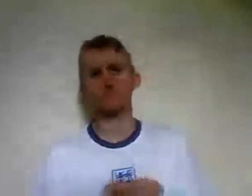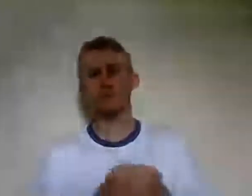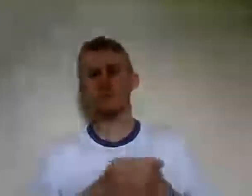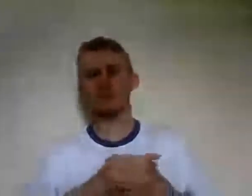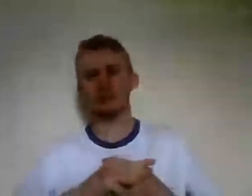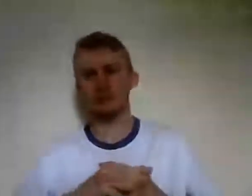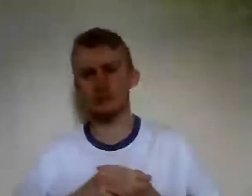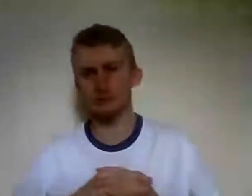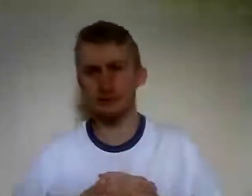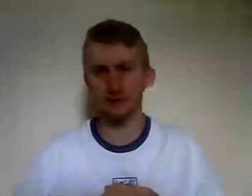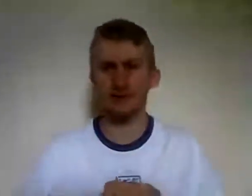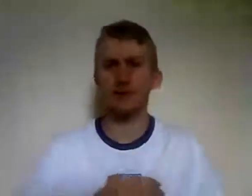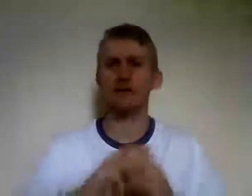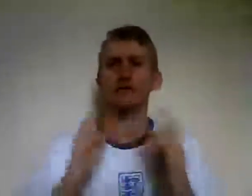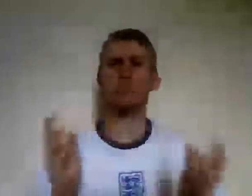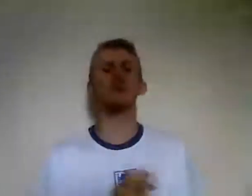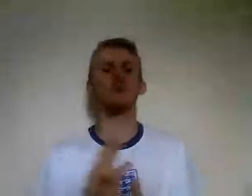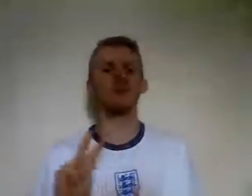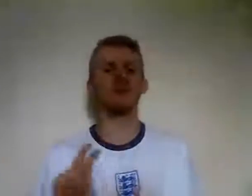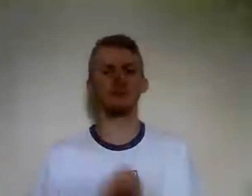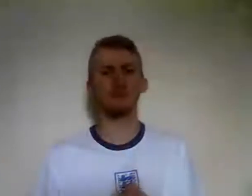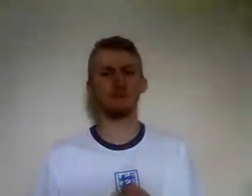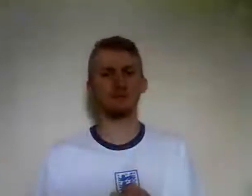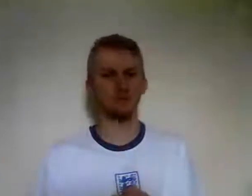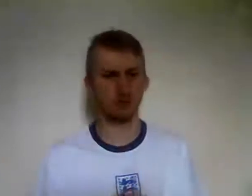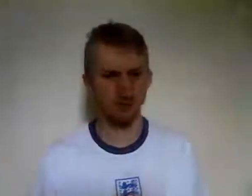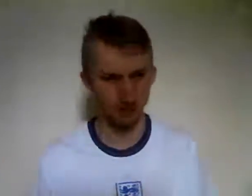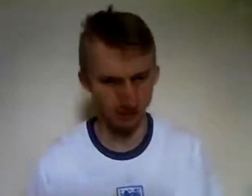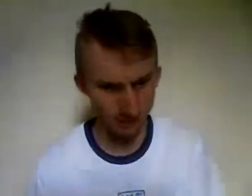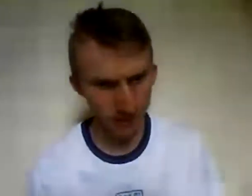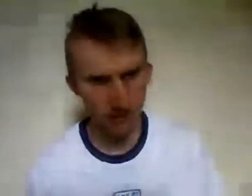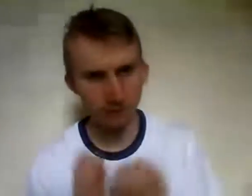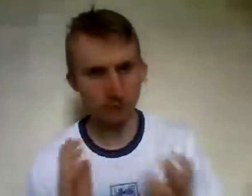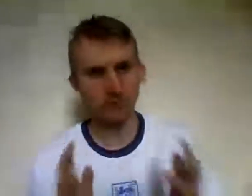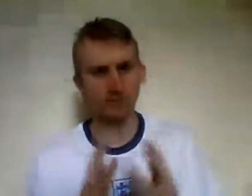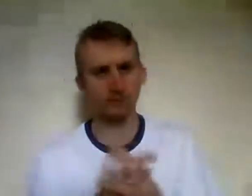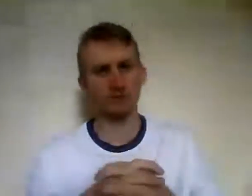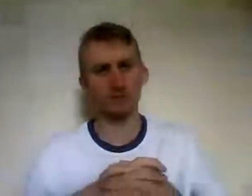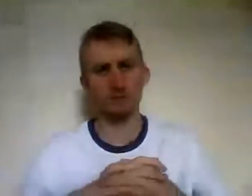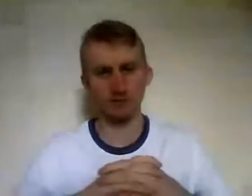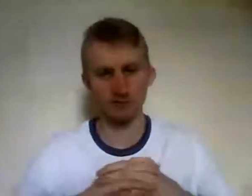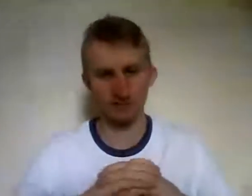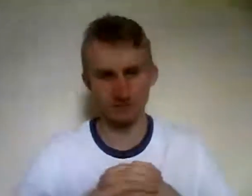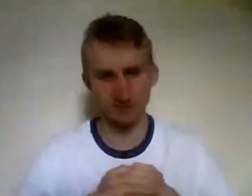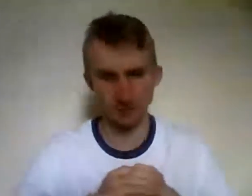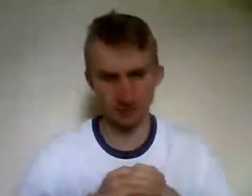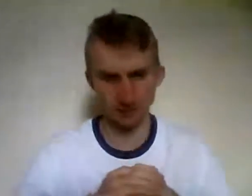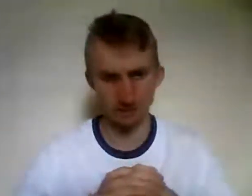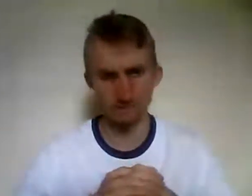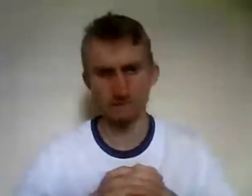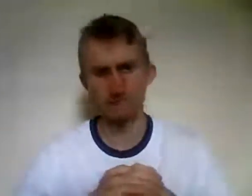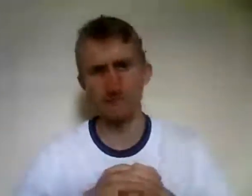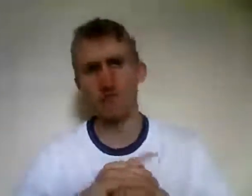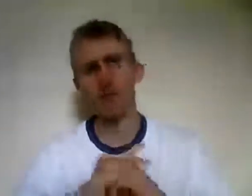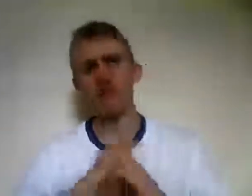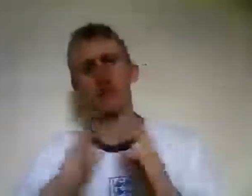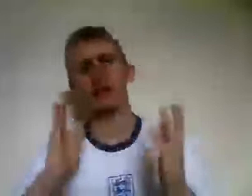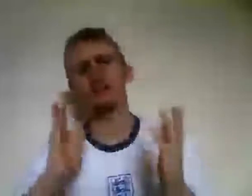Dooley after a period of 2 months in administration, with Billy Smith appointed as manager. At the